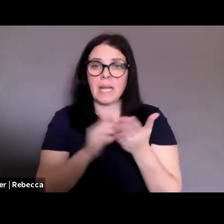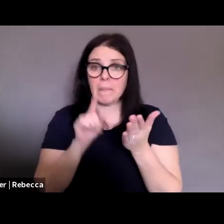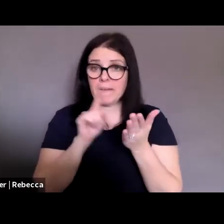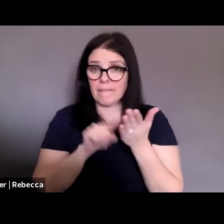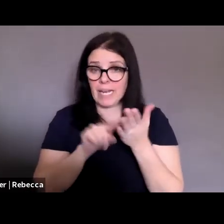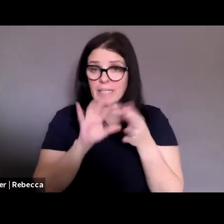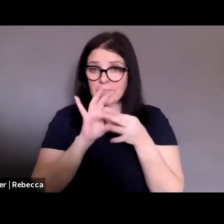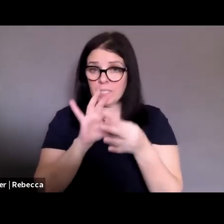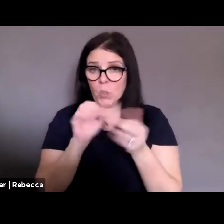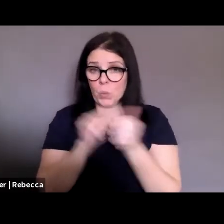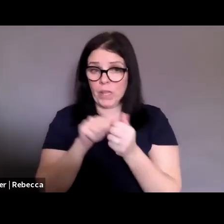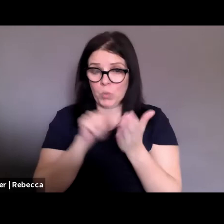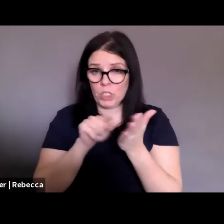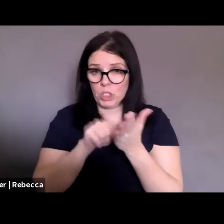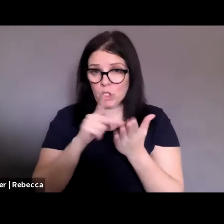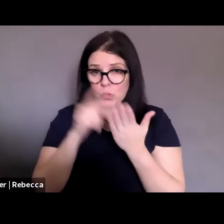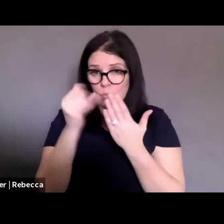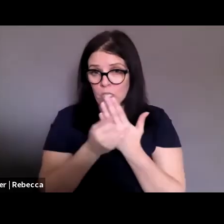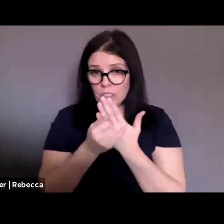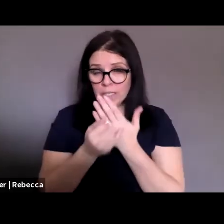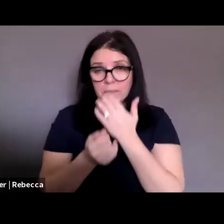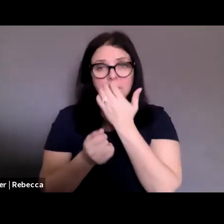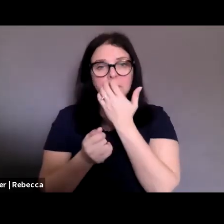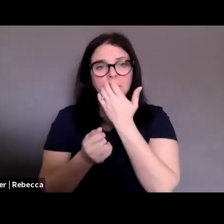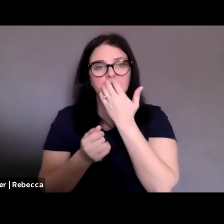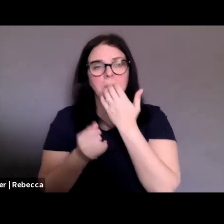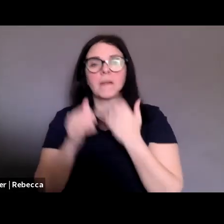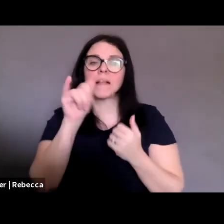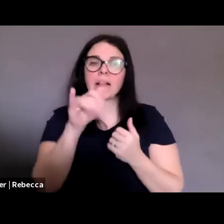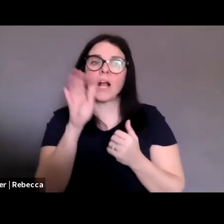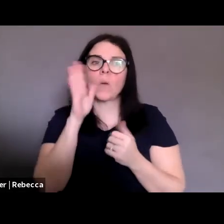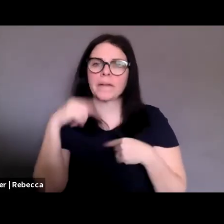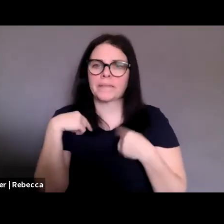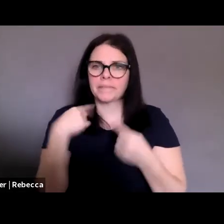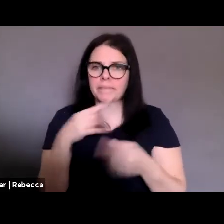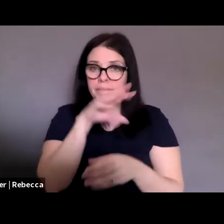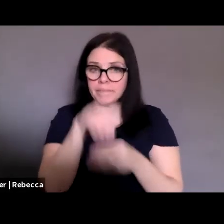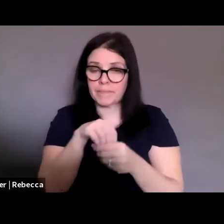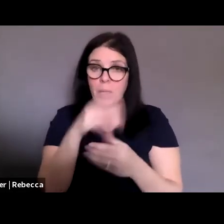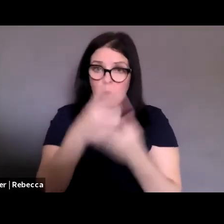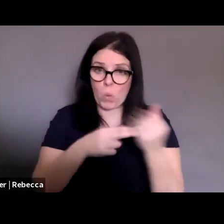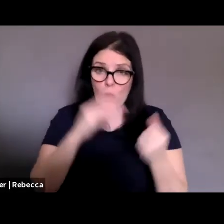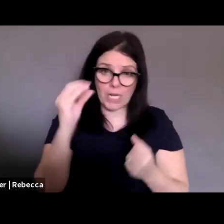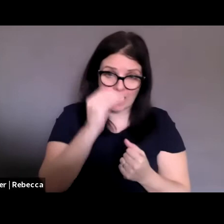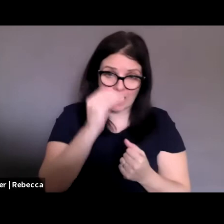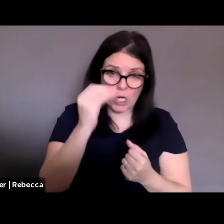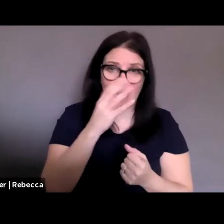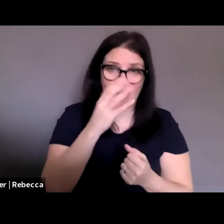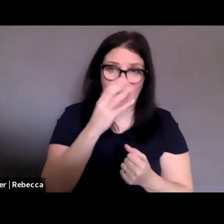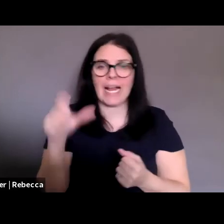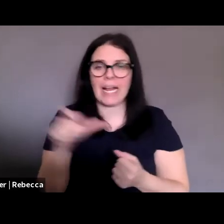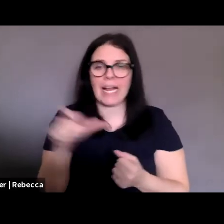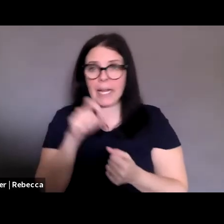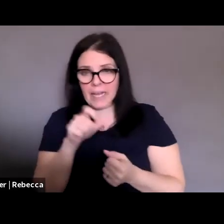research projects that we've been conducting in both Ontario and Quebec that tries to